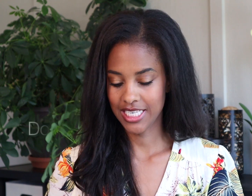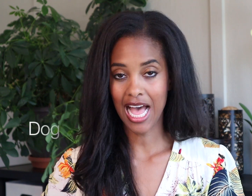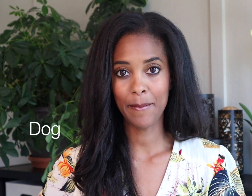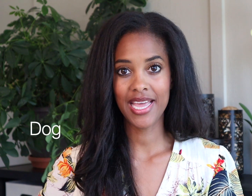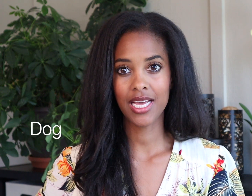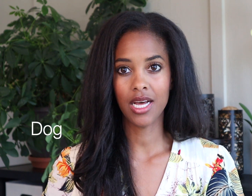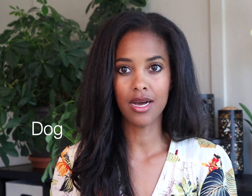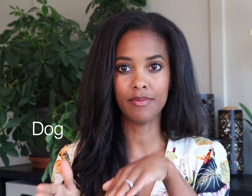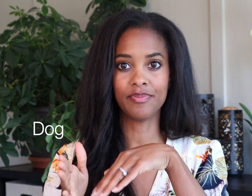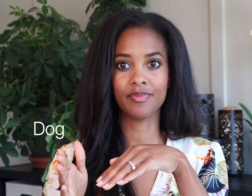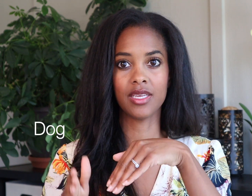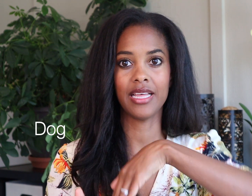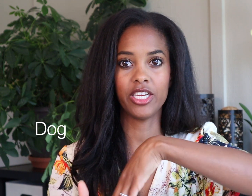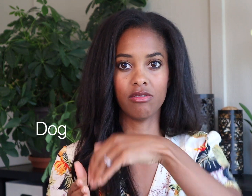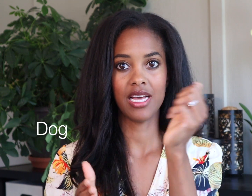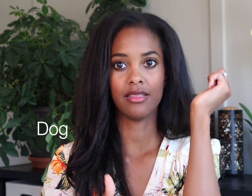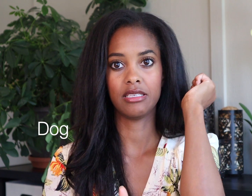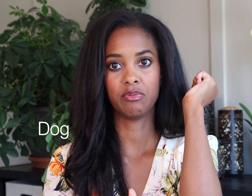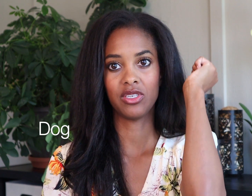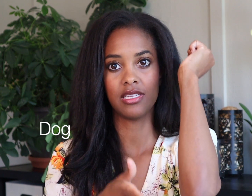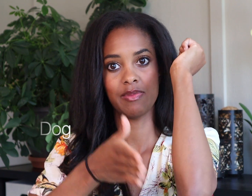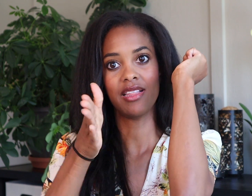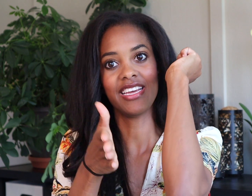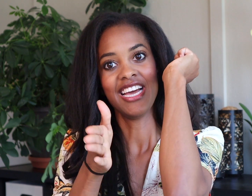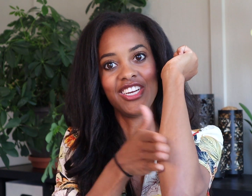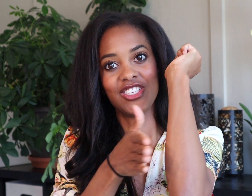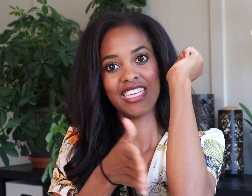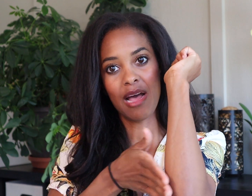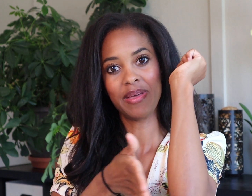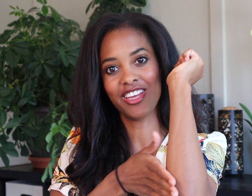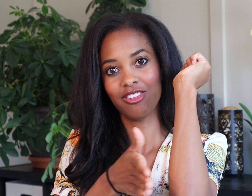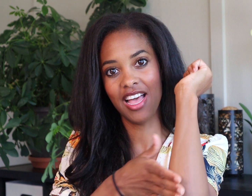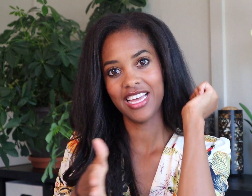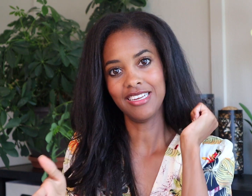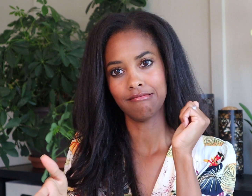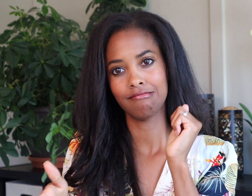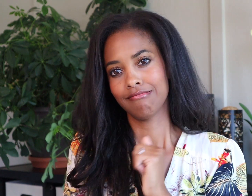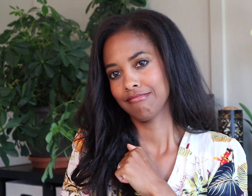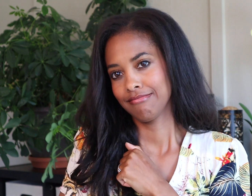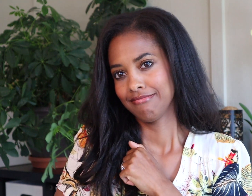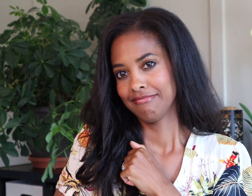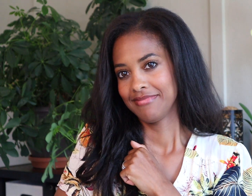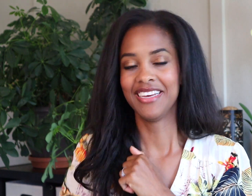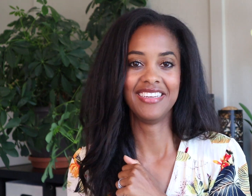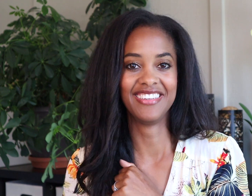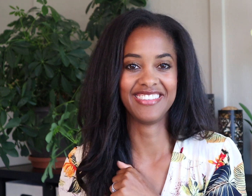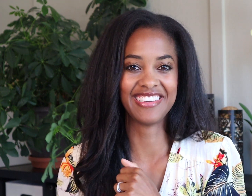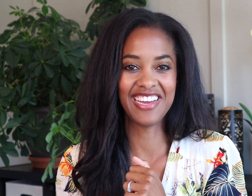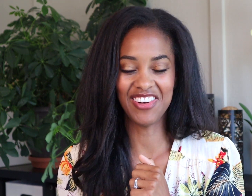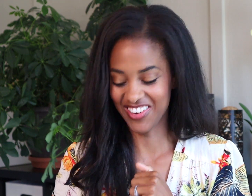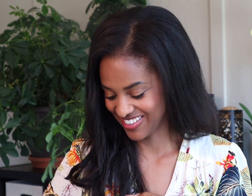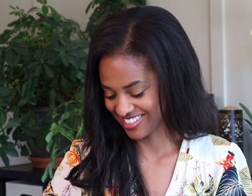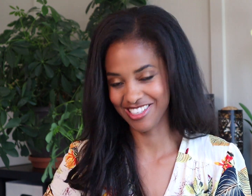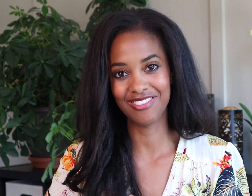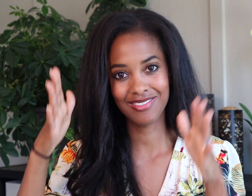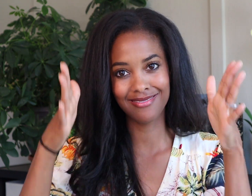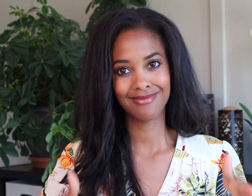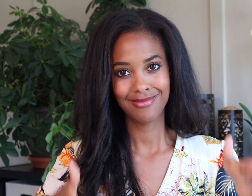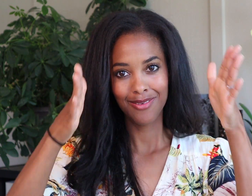tapping like your leg. Let's pretend that's my leg. You're just tapping your leg kind of awkward to do